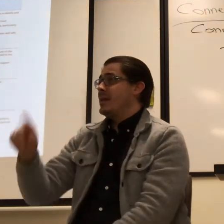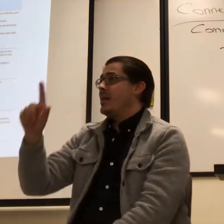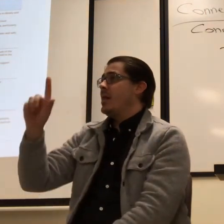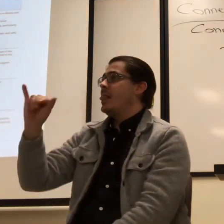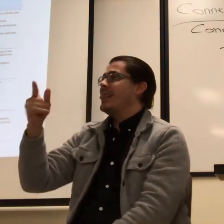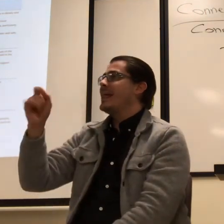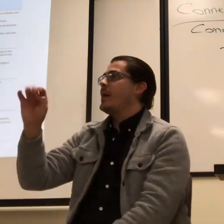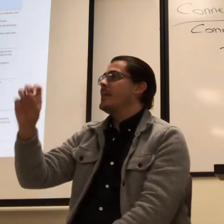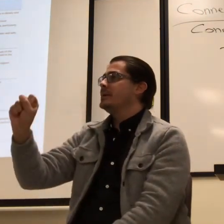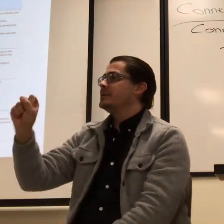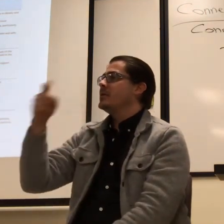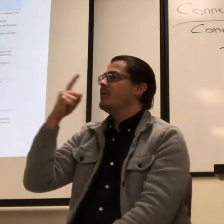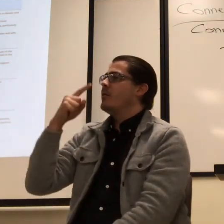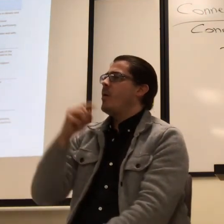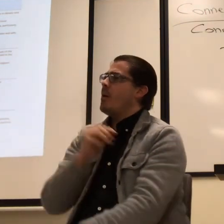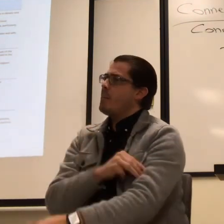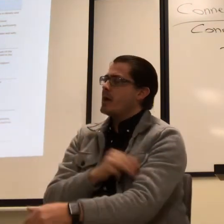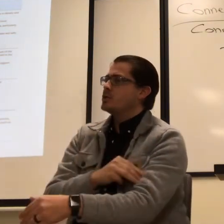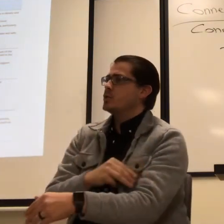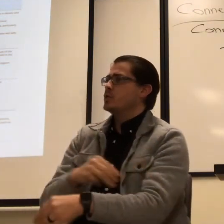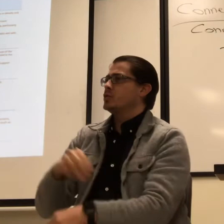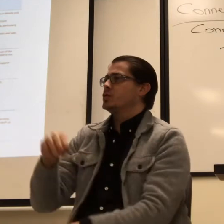muscles.